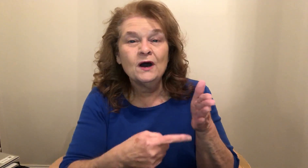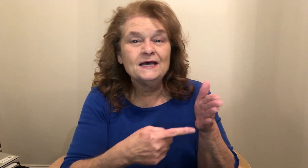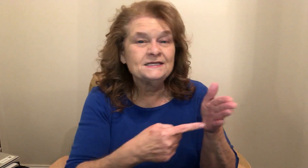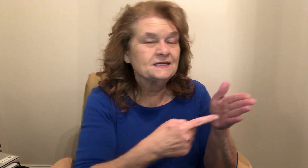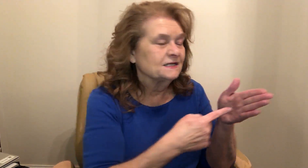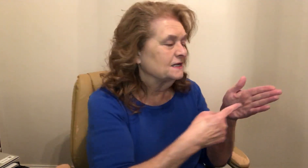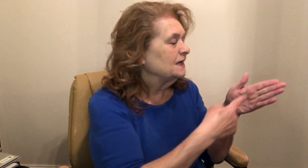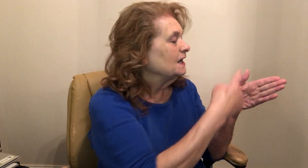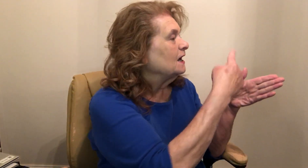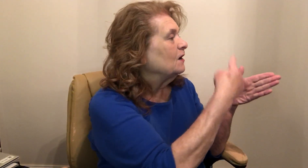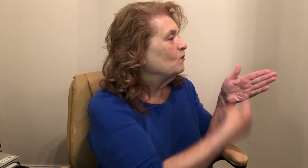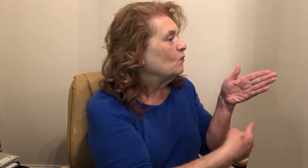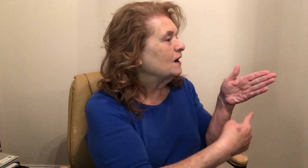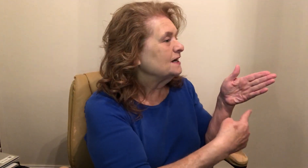What